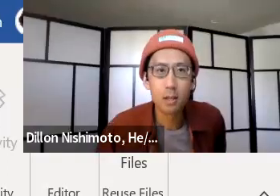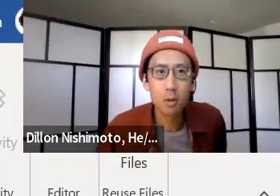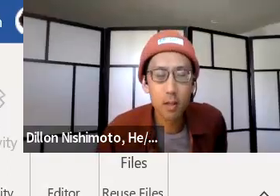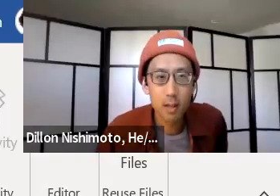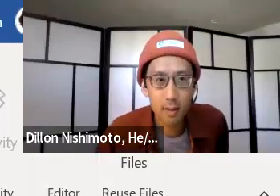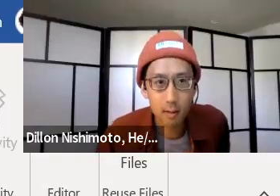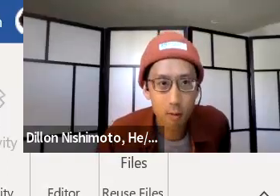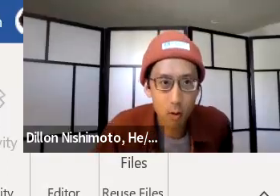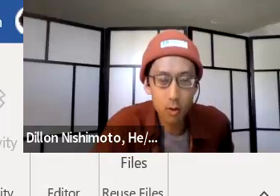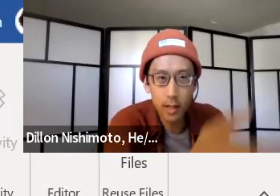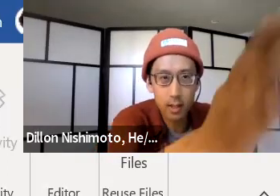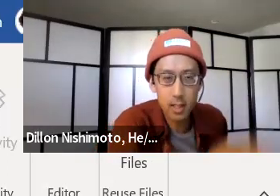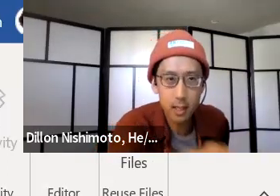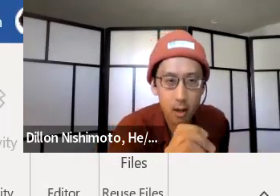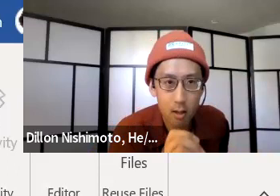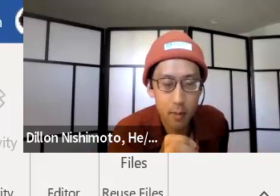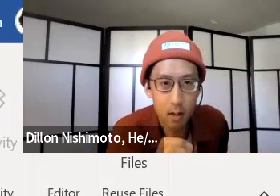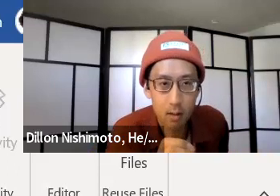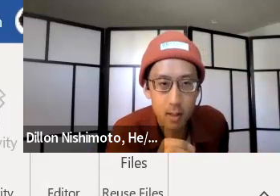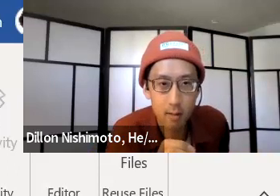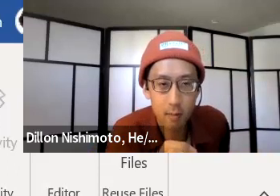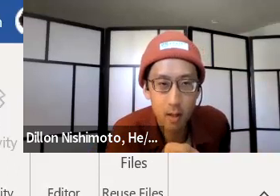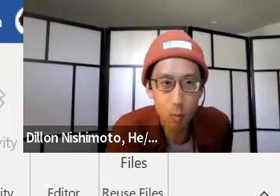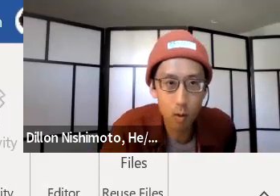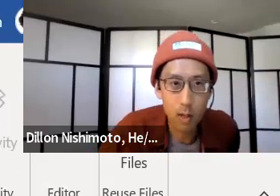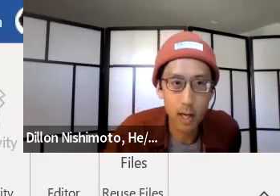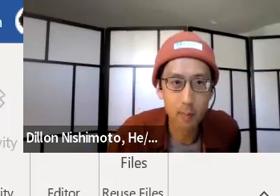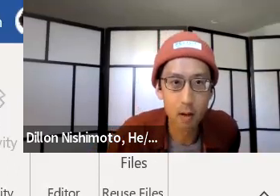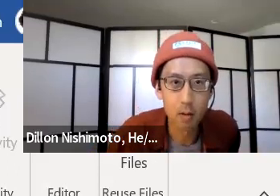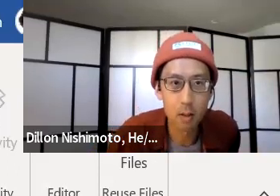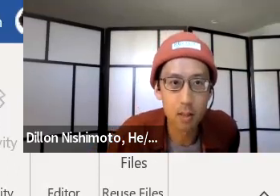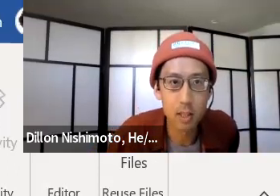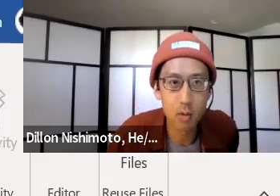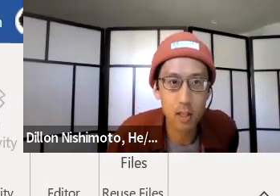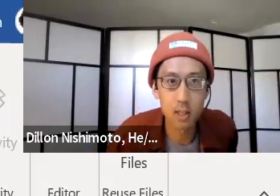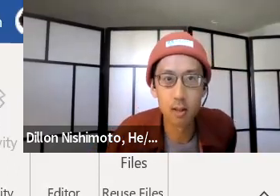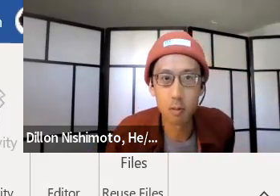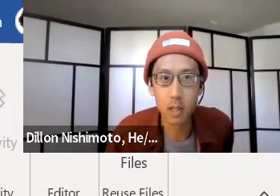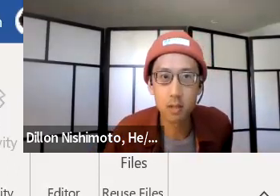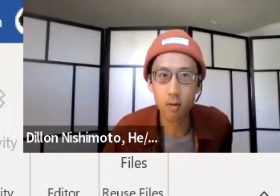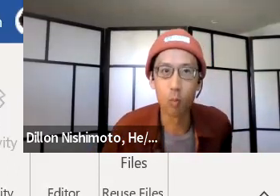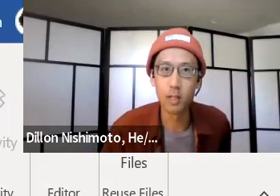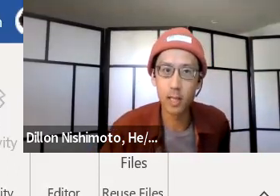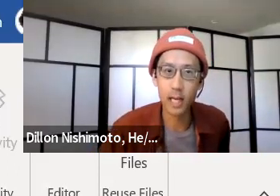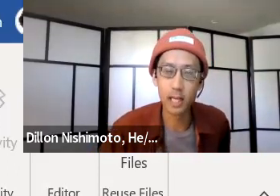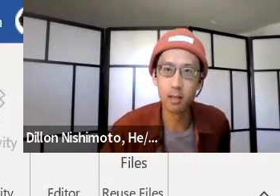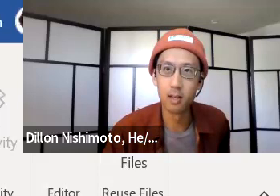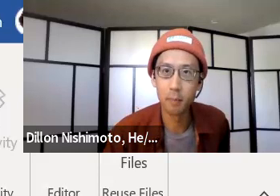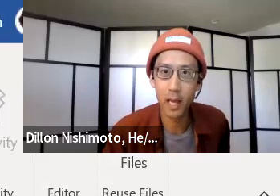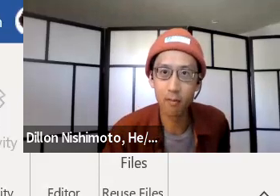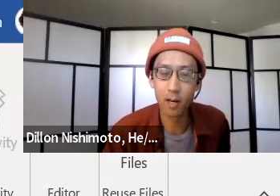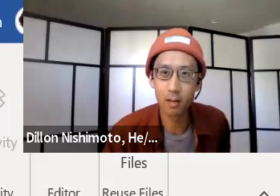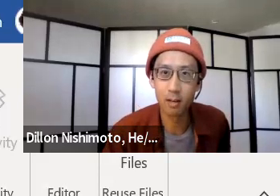Yeah. So I think if we're looking at second column here, where we're talking about discretion to the police for when to tag